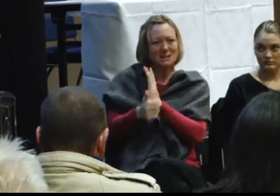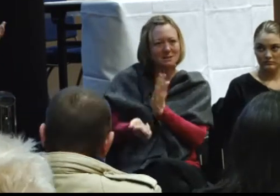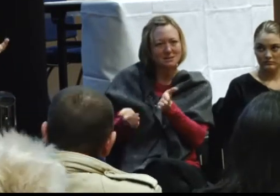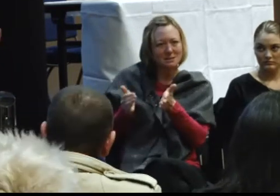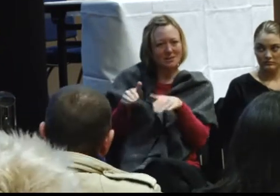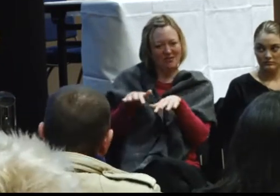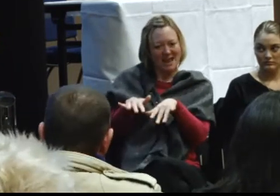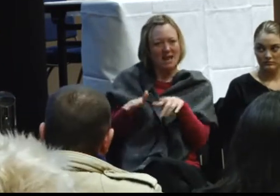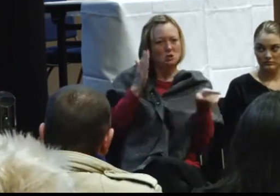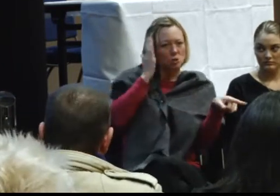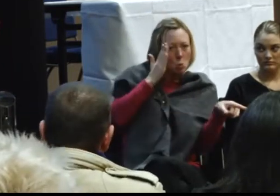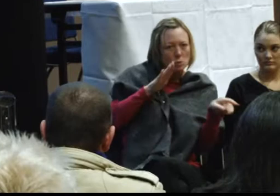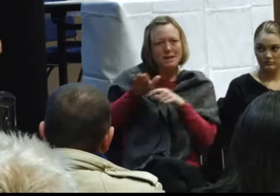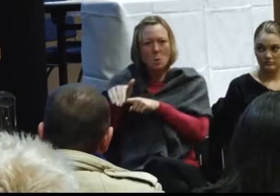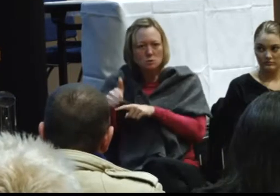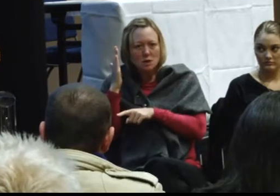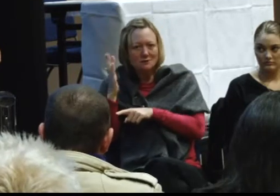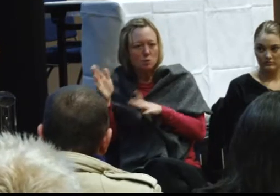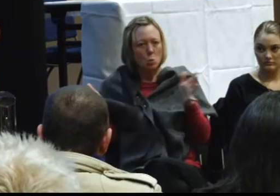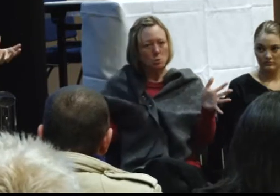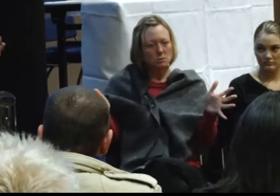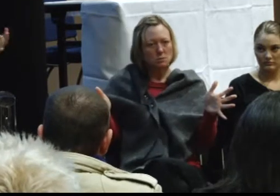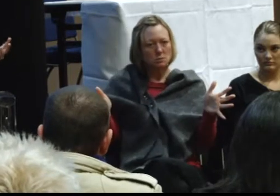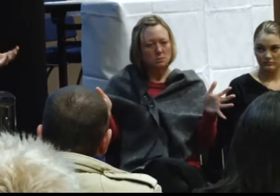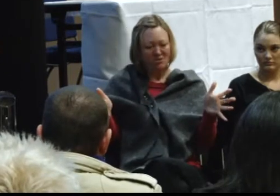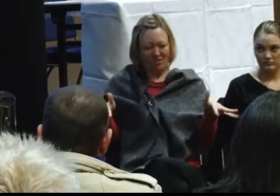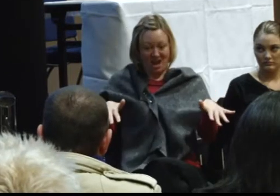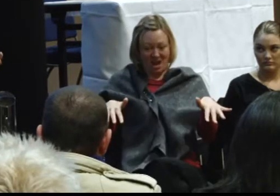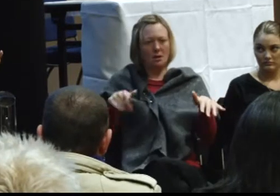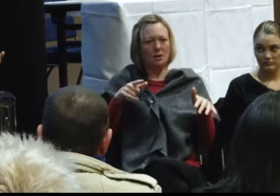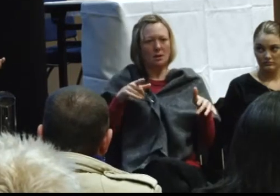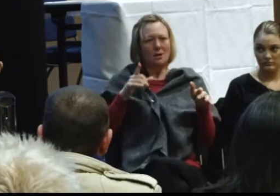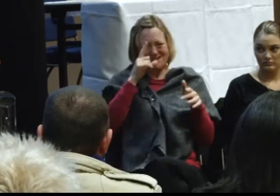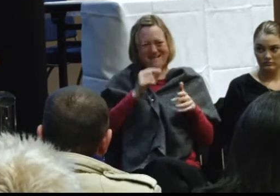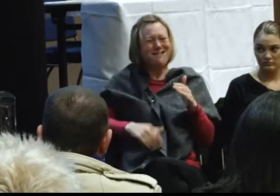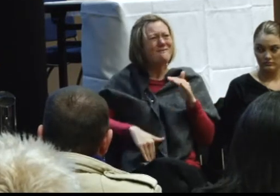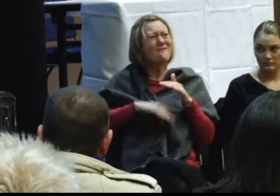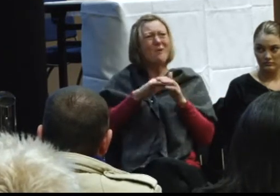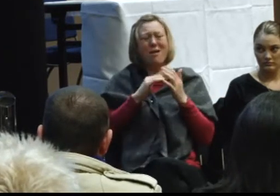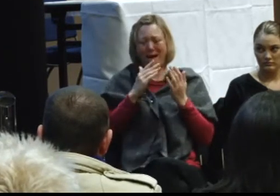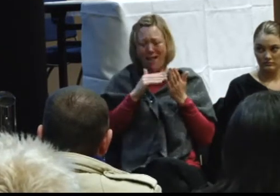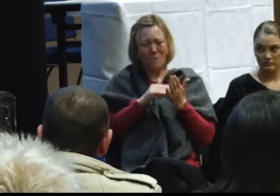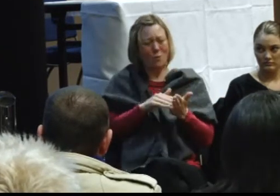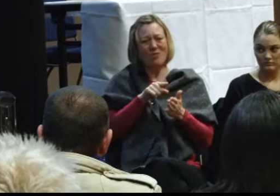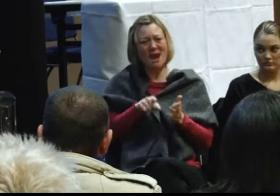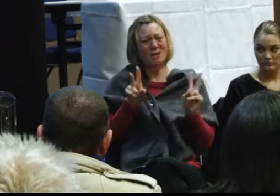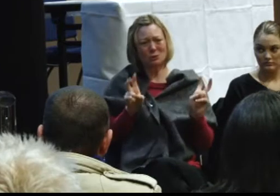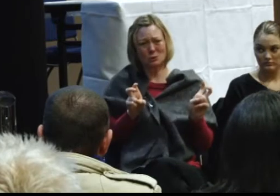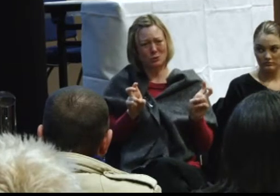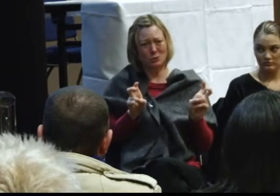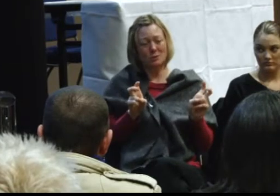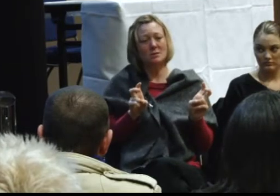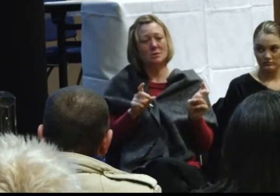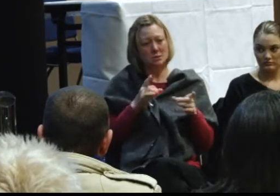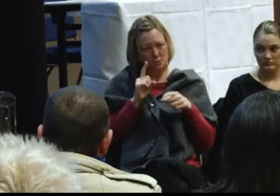our schools and outside of schools not yet there, that are completely able to help with this particular issue. And I think it's time to start